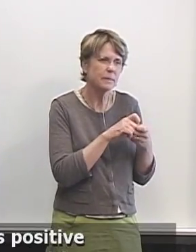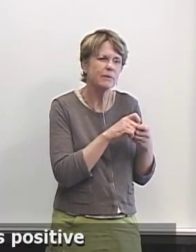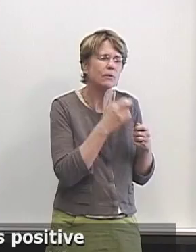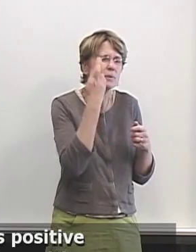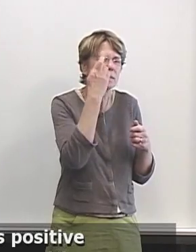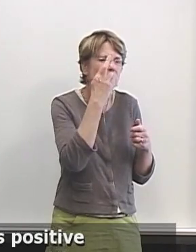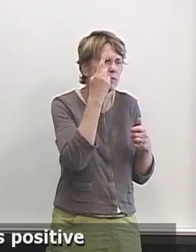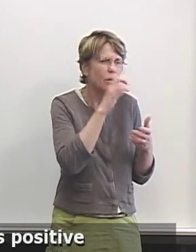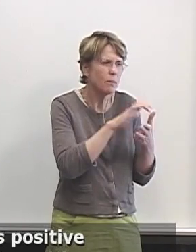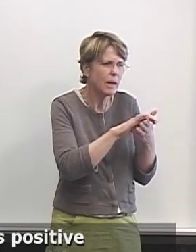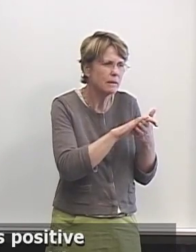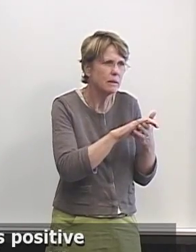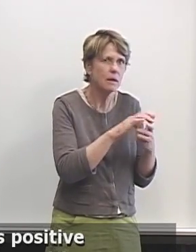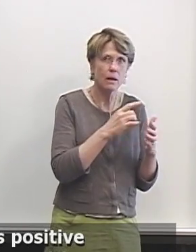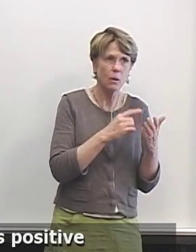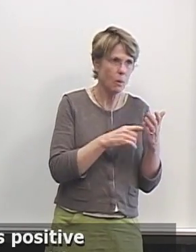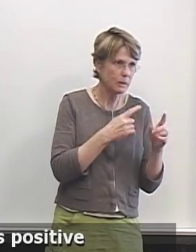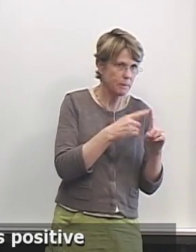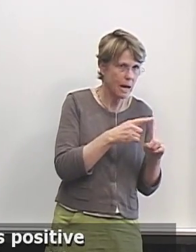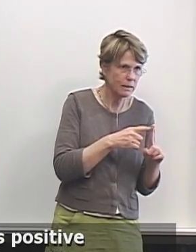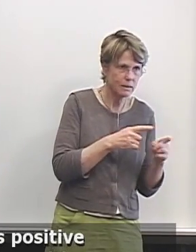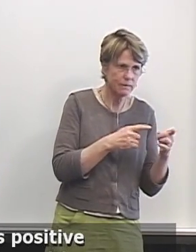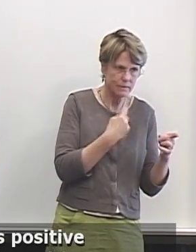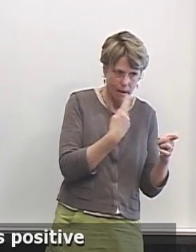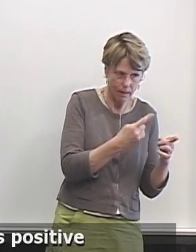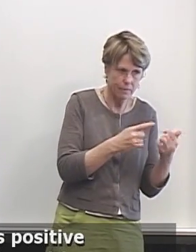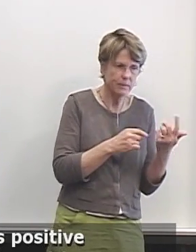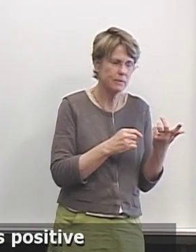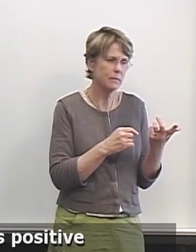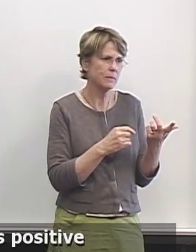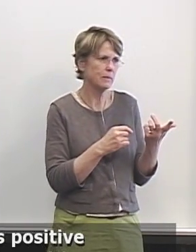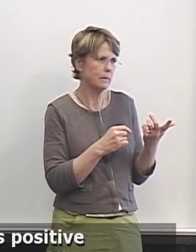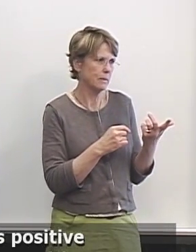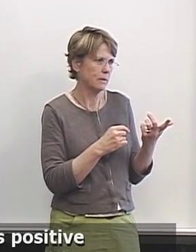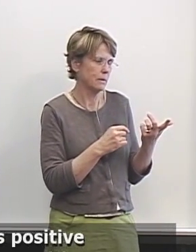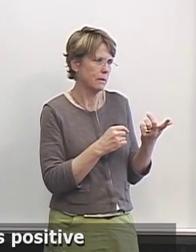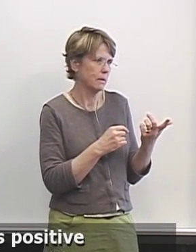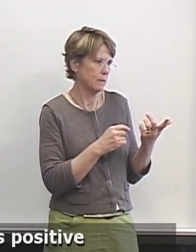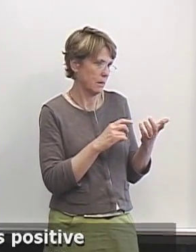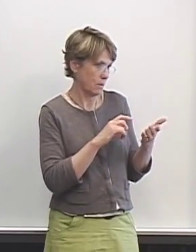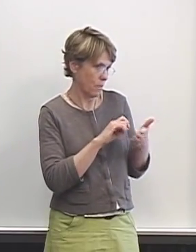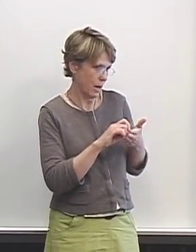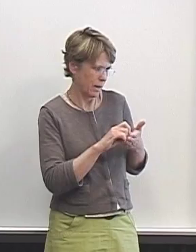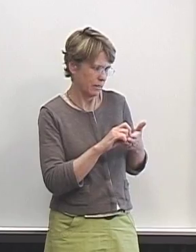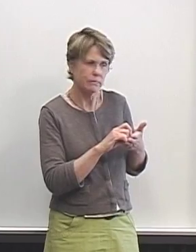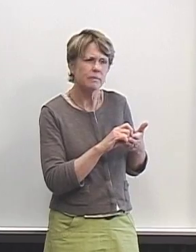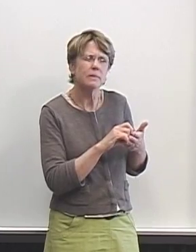is positive about the writing?